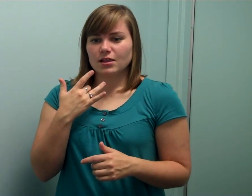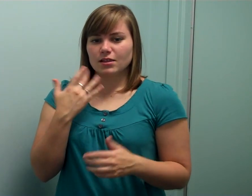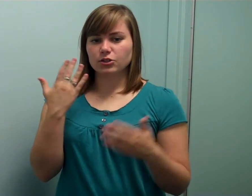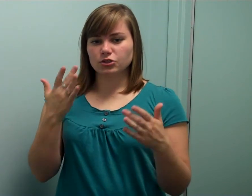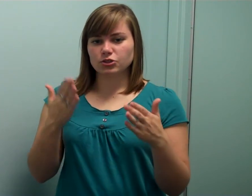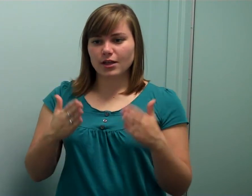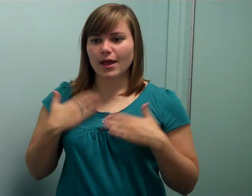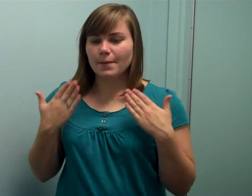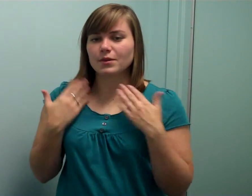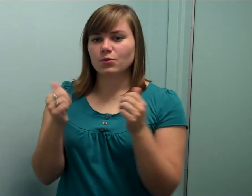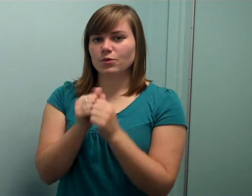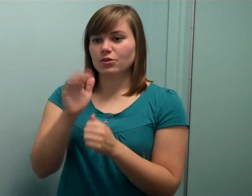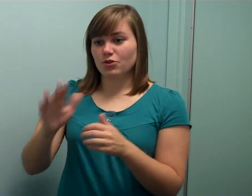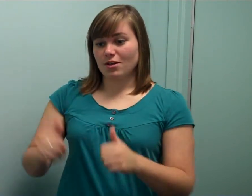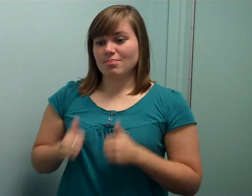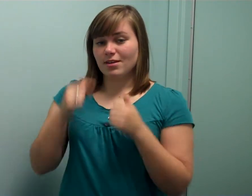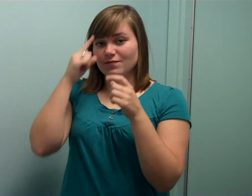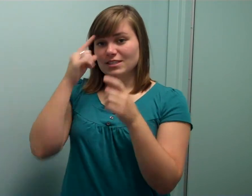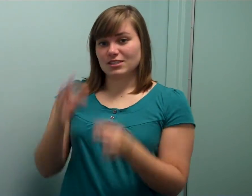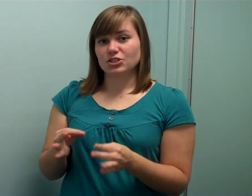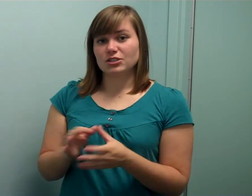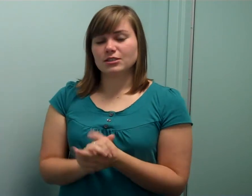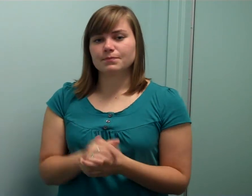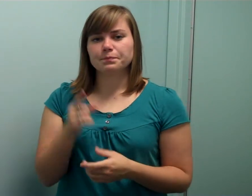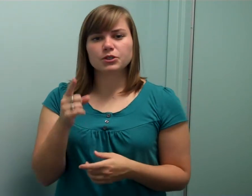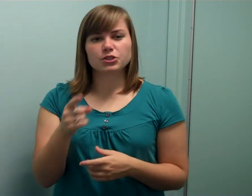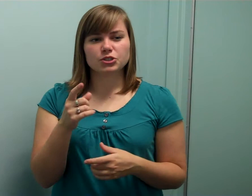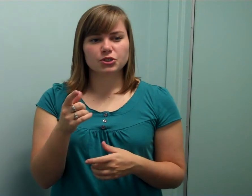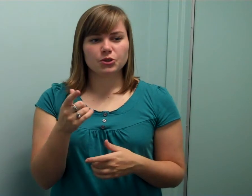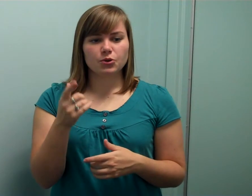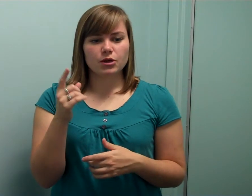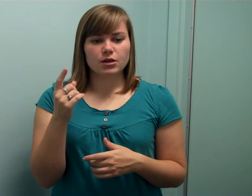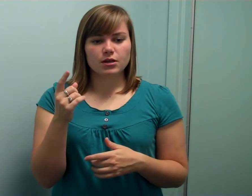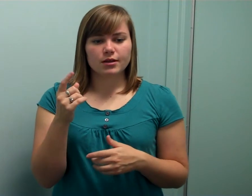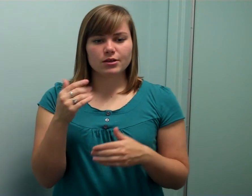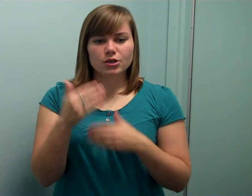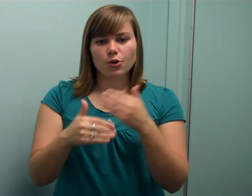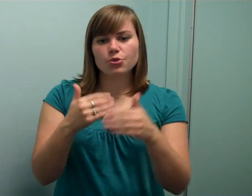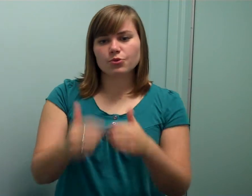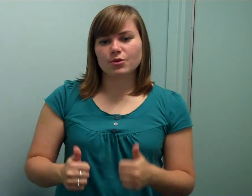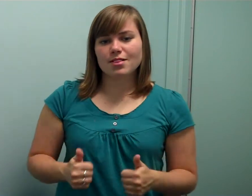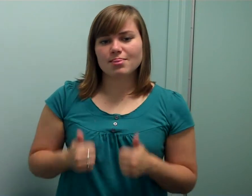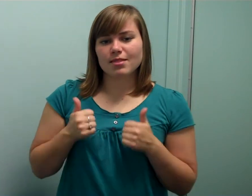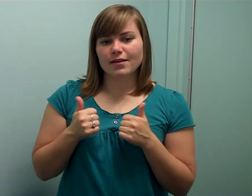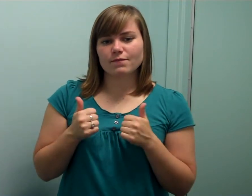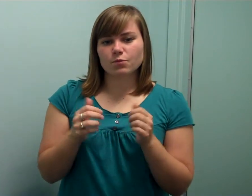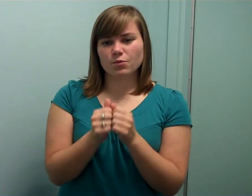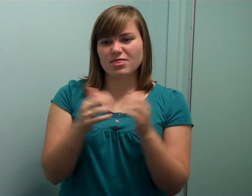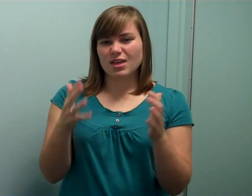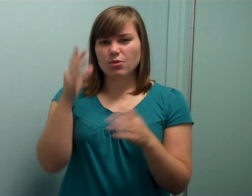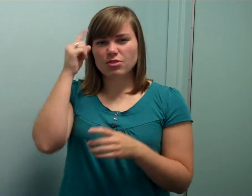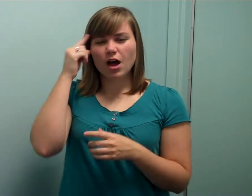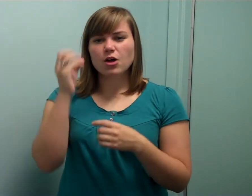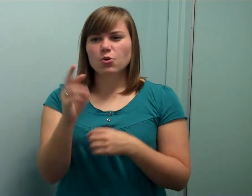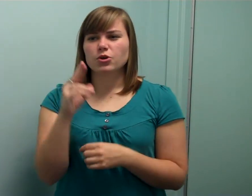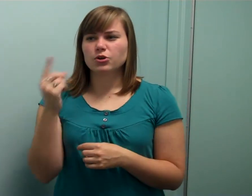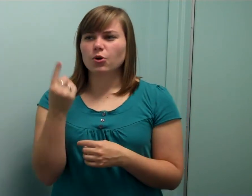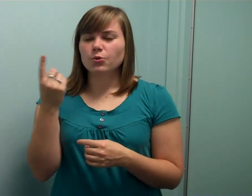choices? Do you simply go through your routine in an unconscious manner? Or do you always keep in the forefront of